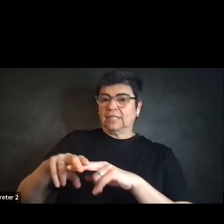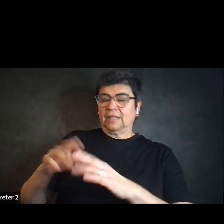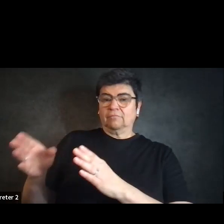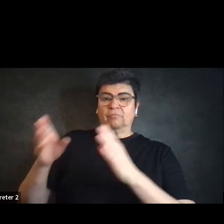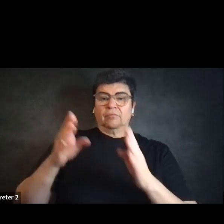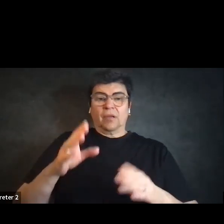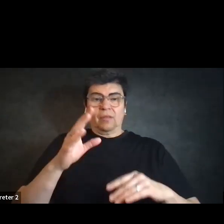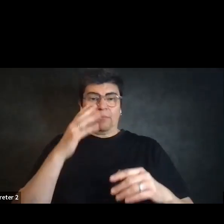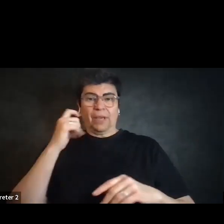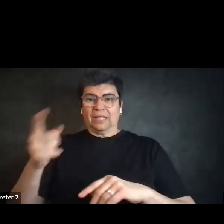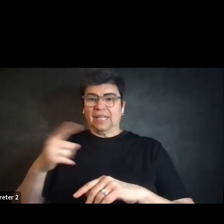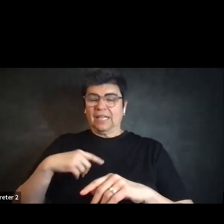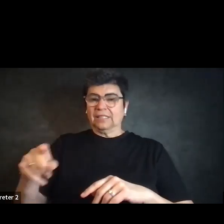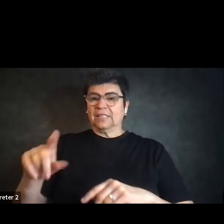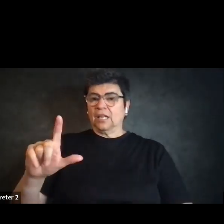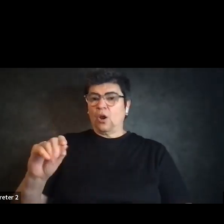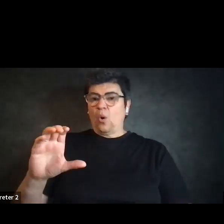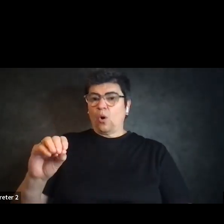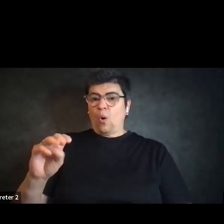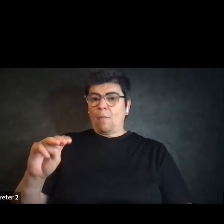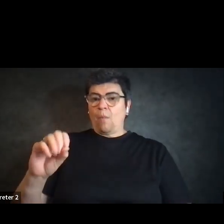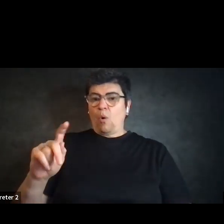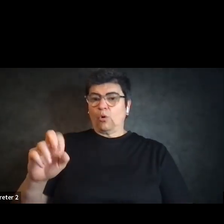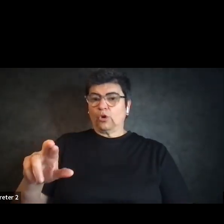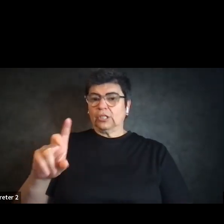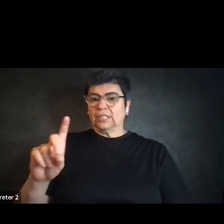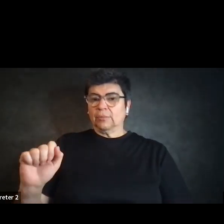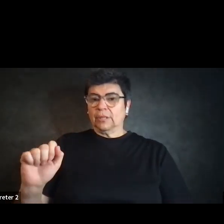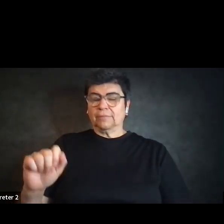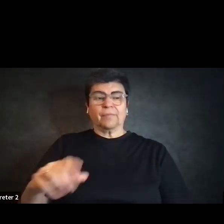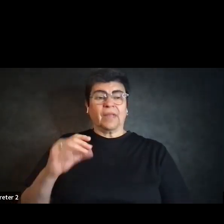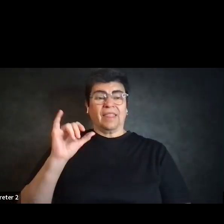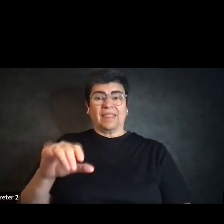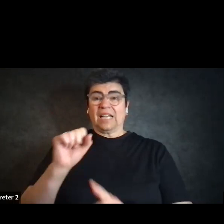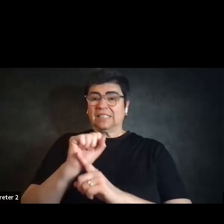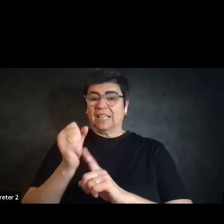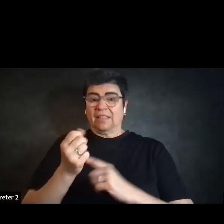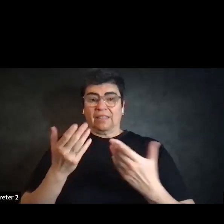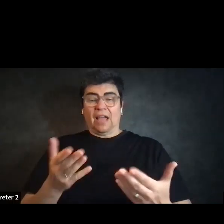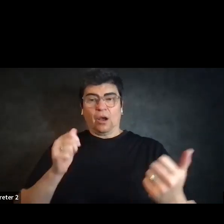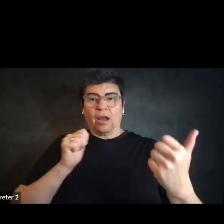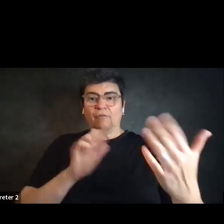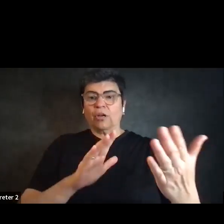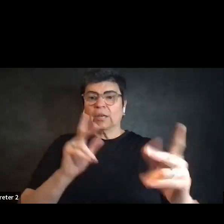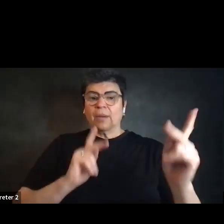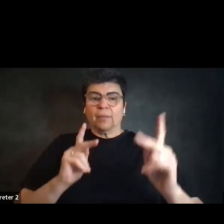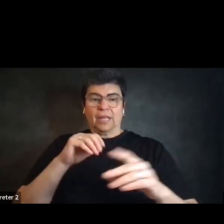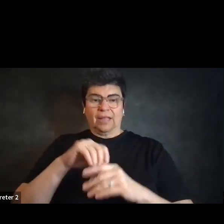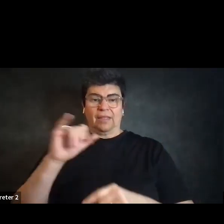trainee based on his locomotor disability. And in the scene, he is there confronting the people in the medical